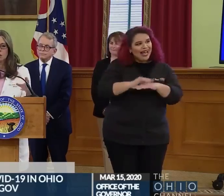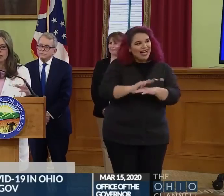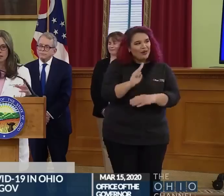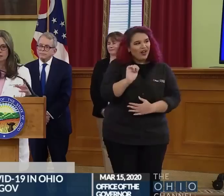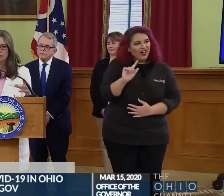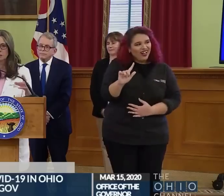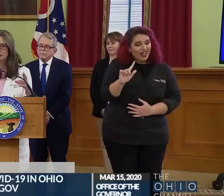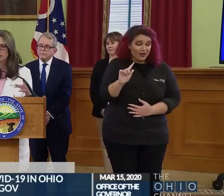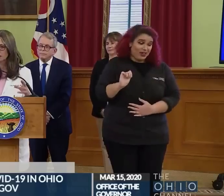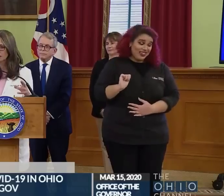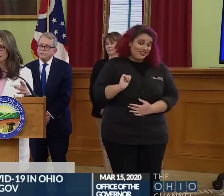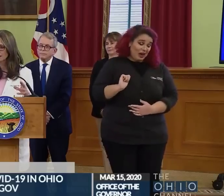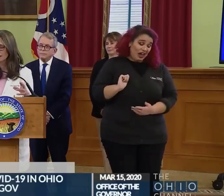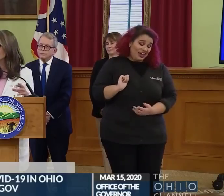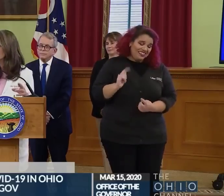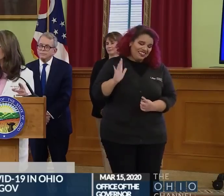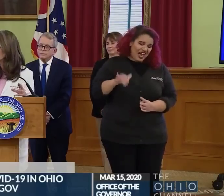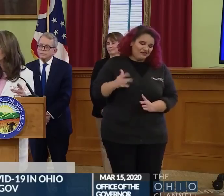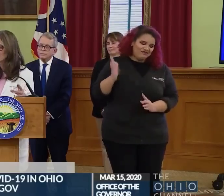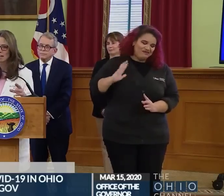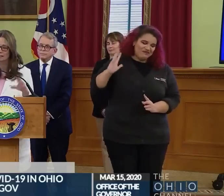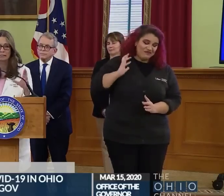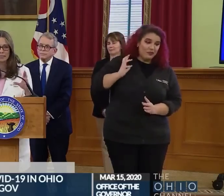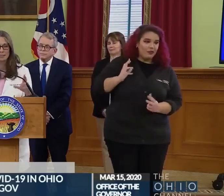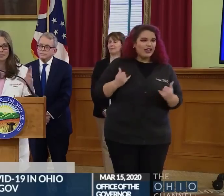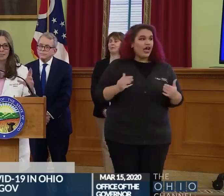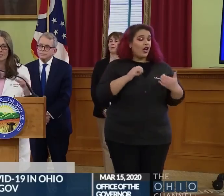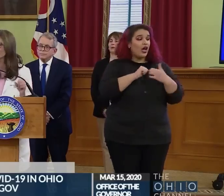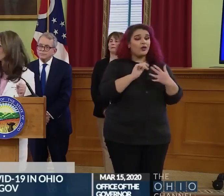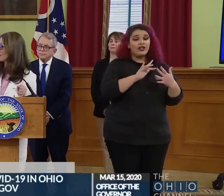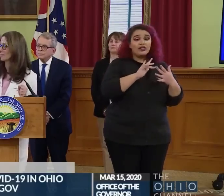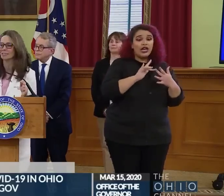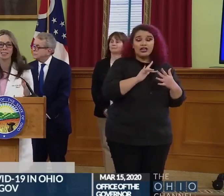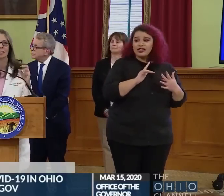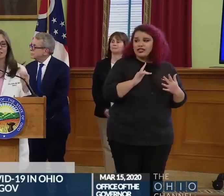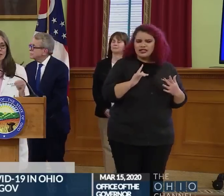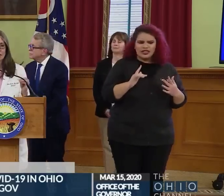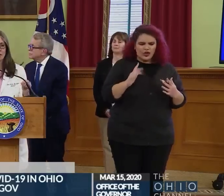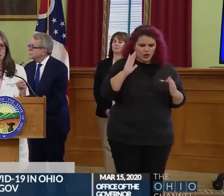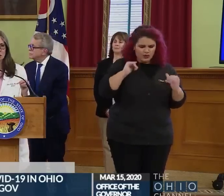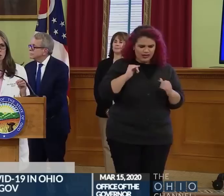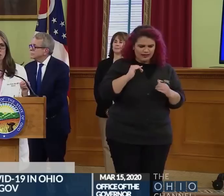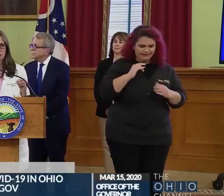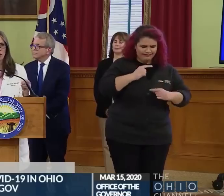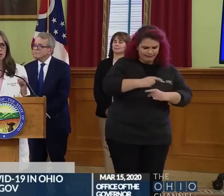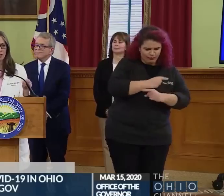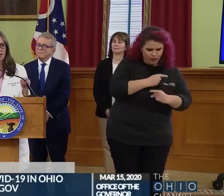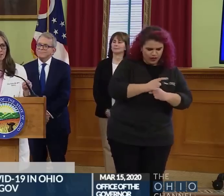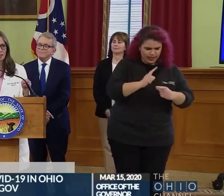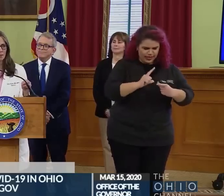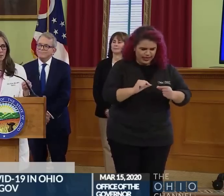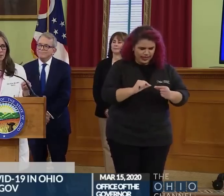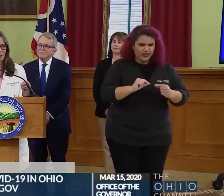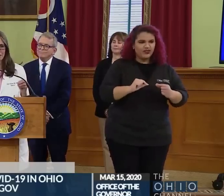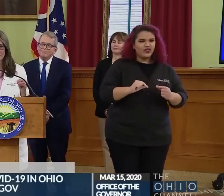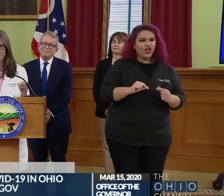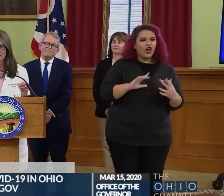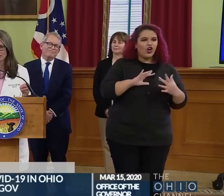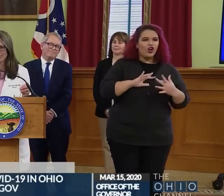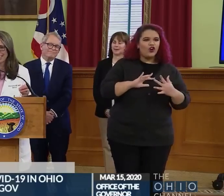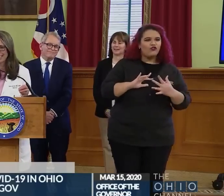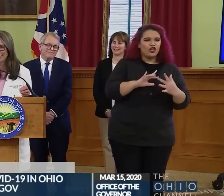new ways that we stay connected. I heard something about, sorry if I say this, a virtual bar gathering for